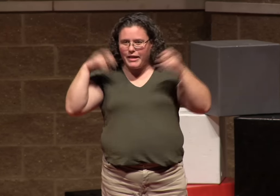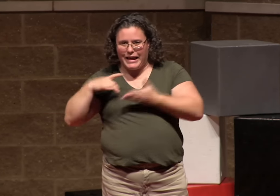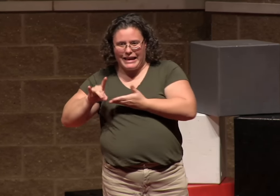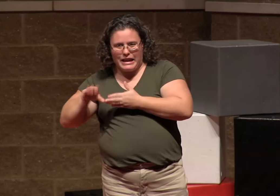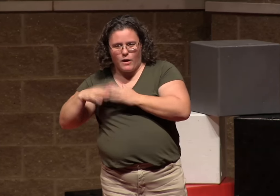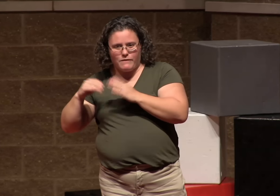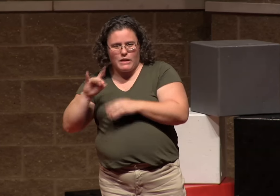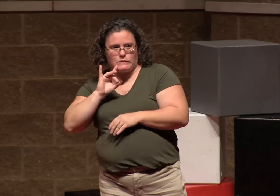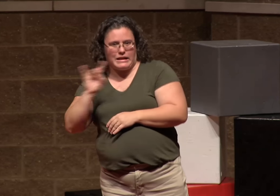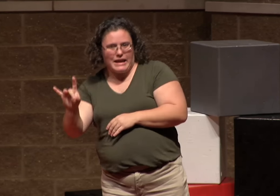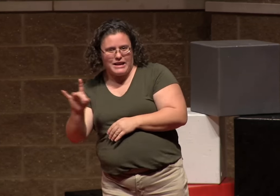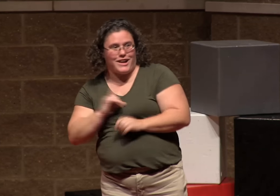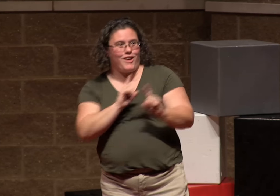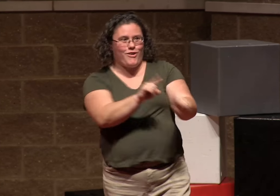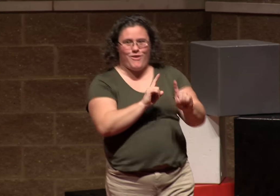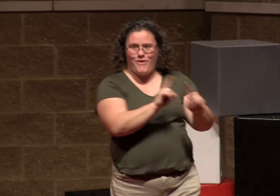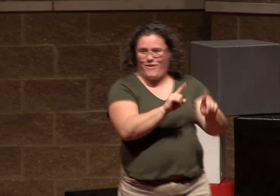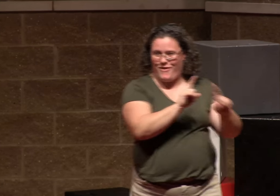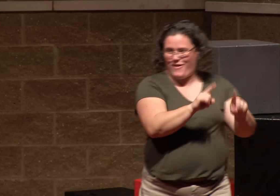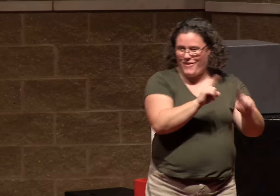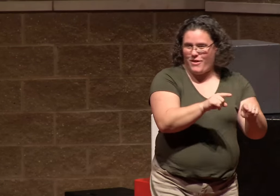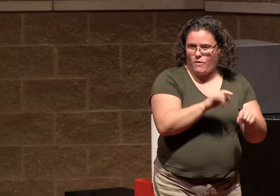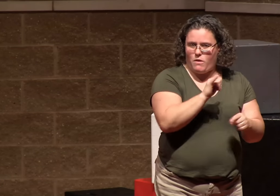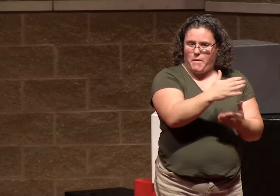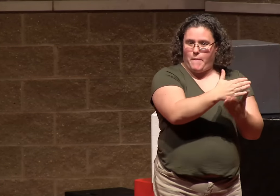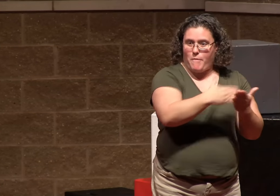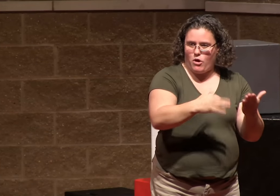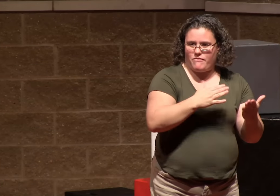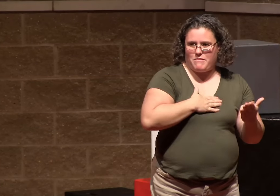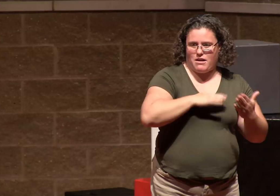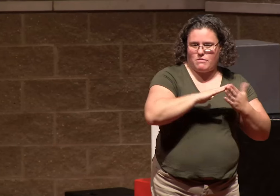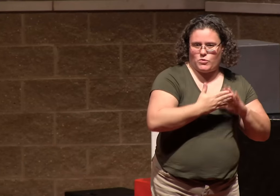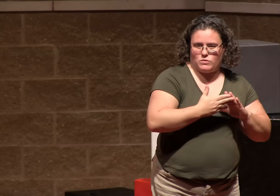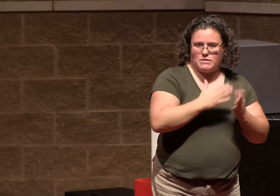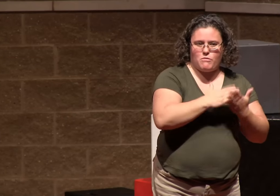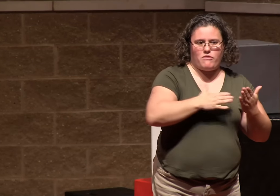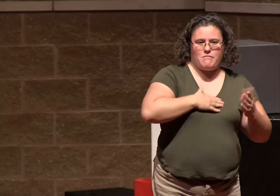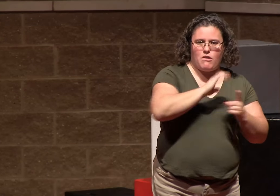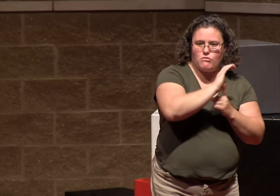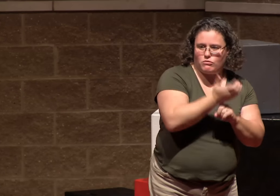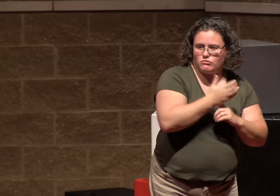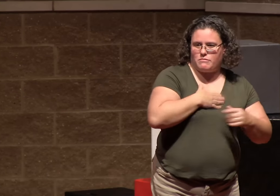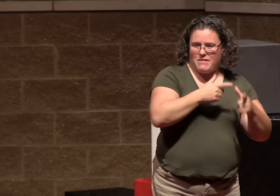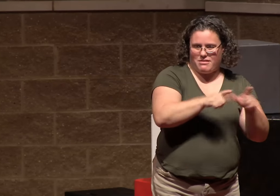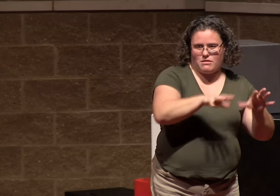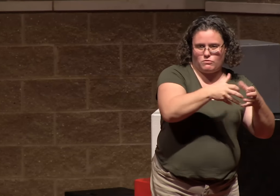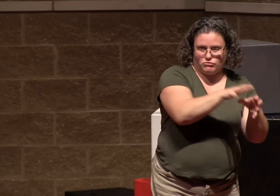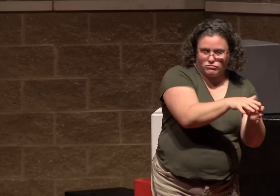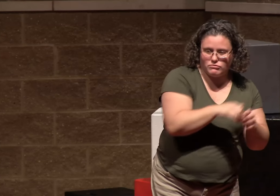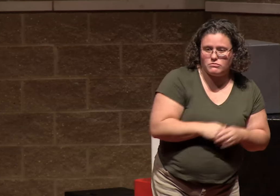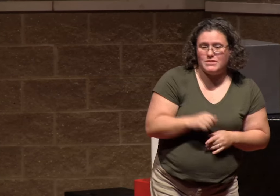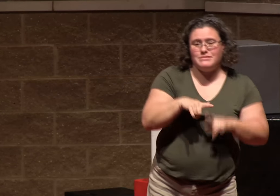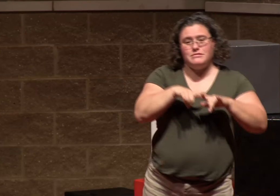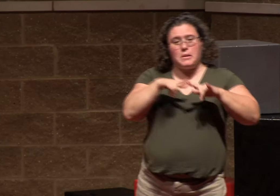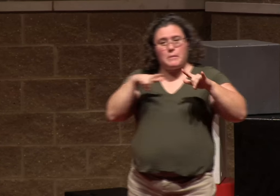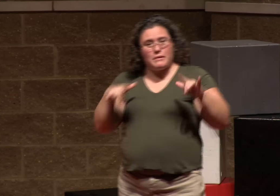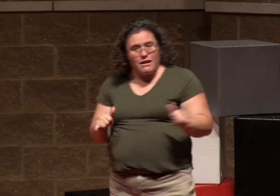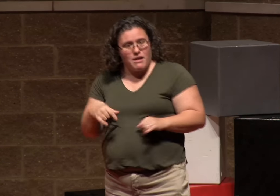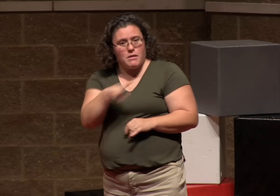deaf community from her, and they really, really encouraged me to go. I learned the deaf culture and the deaf